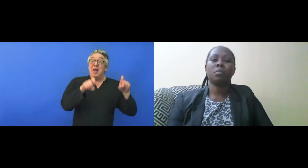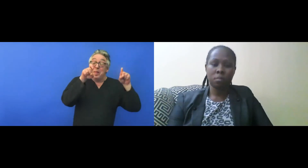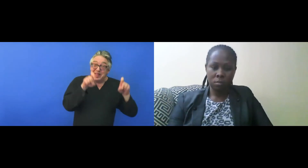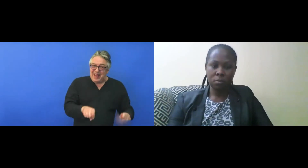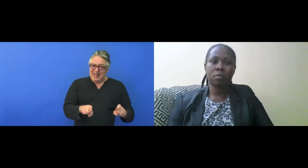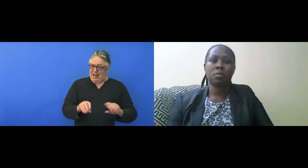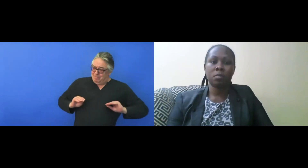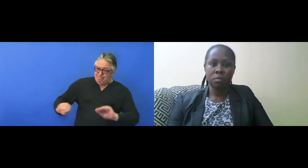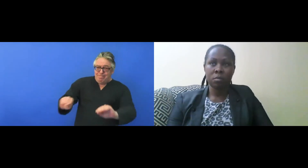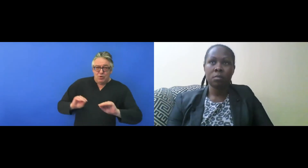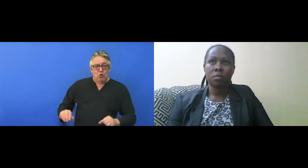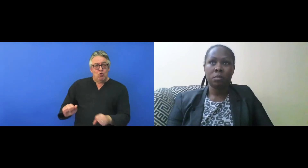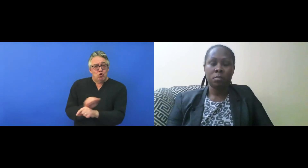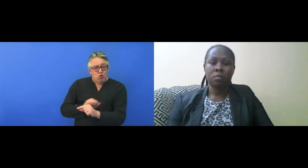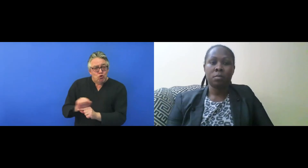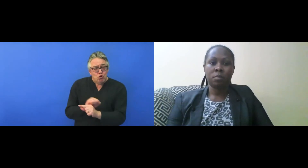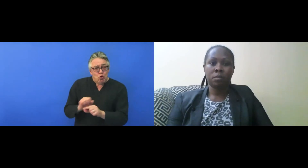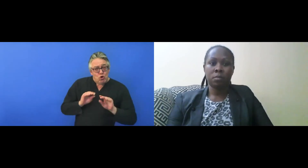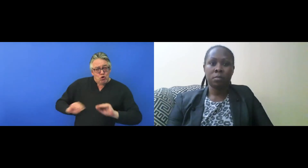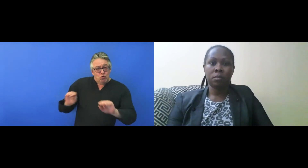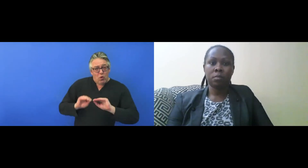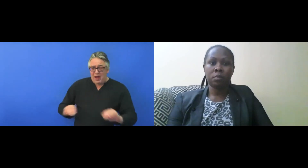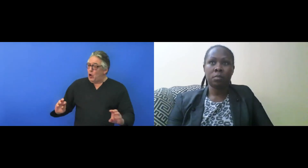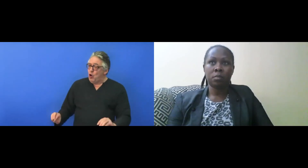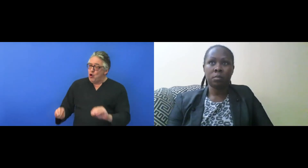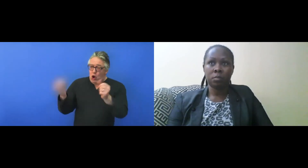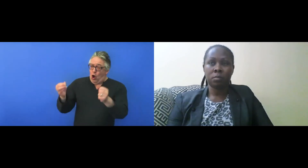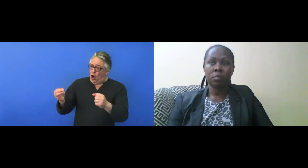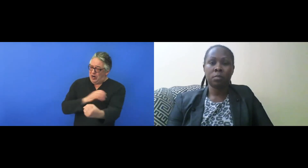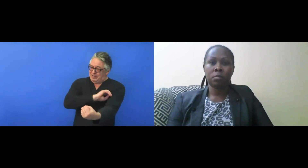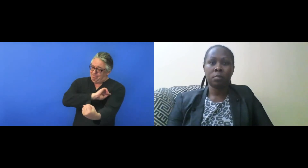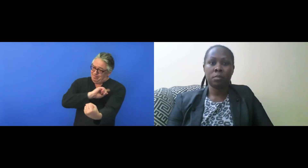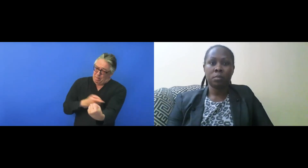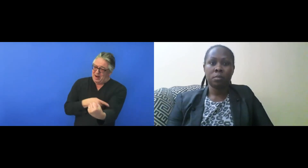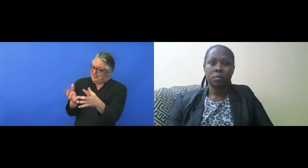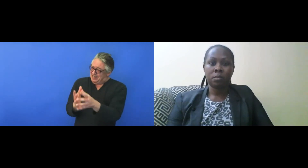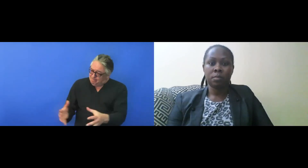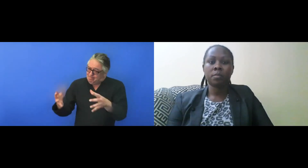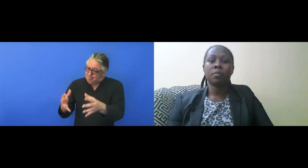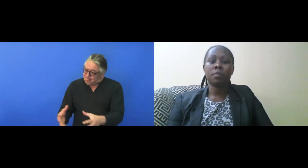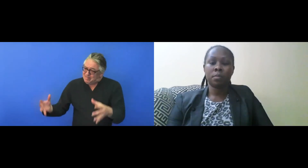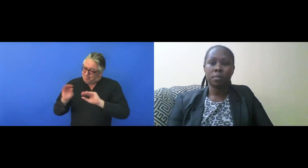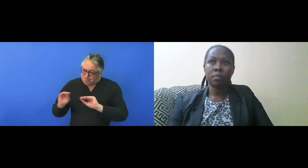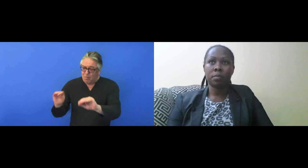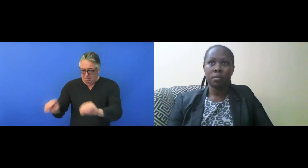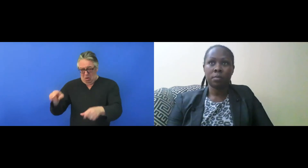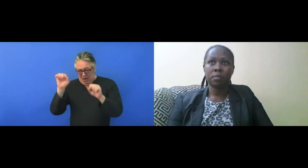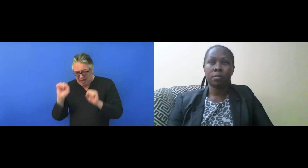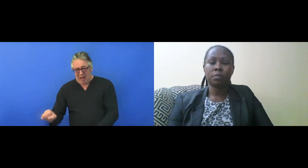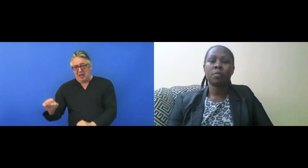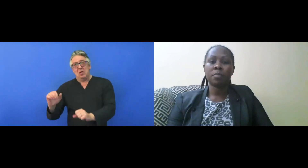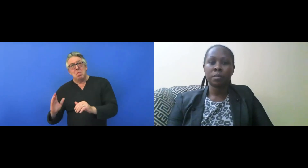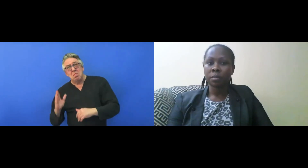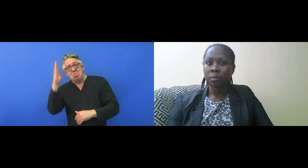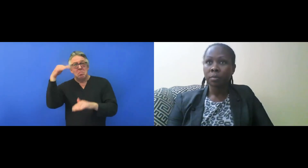so as to organize and to mobilize for the youth with disability so as to participate in the politics. Thank you